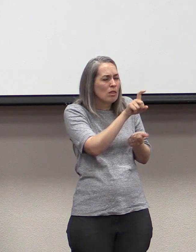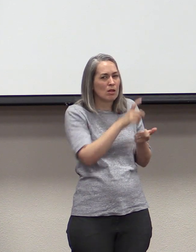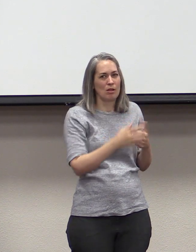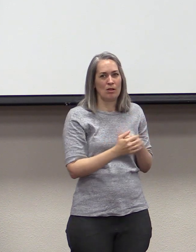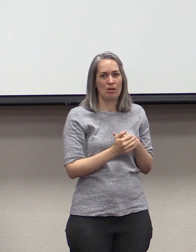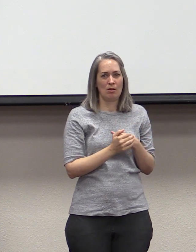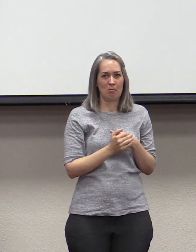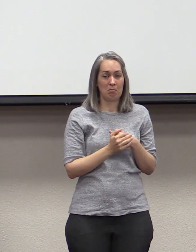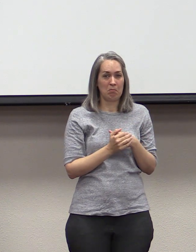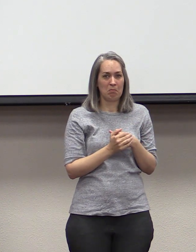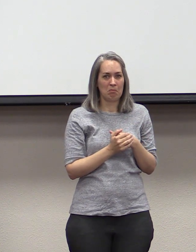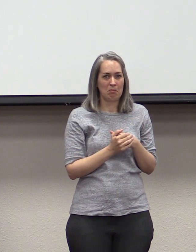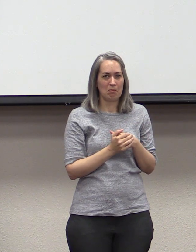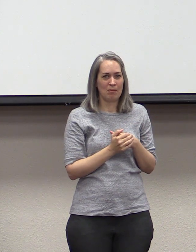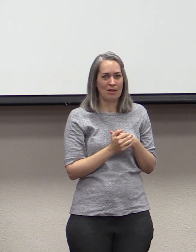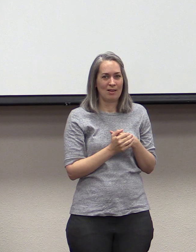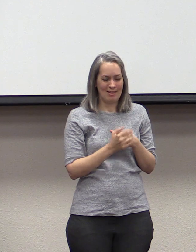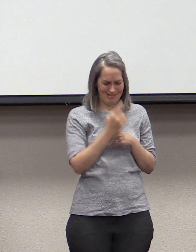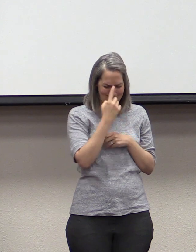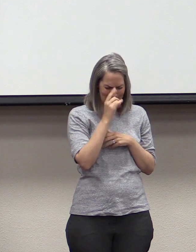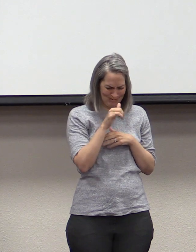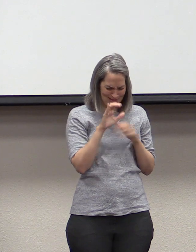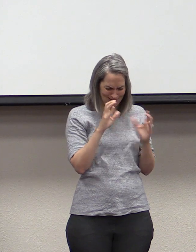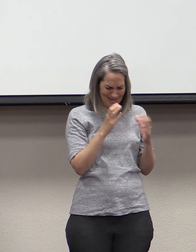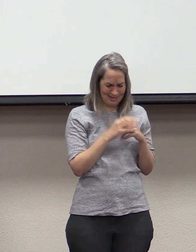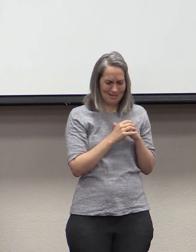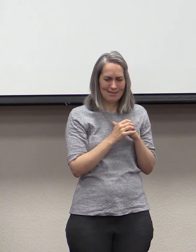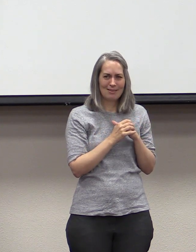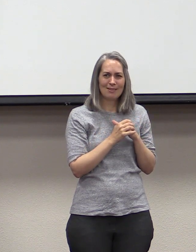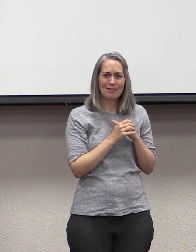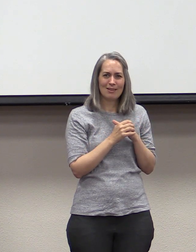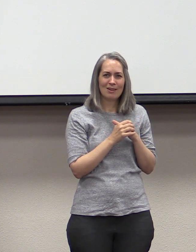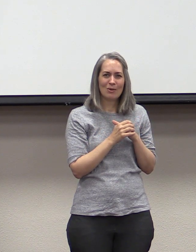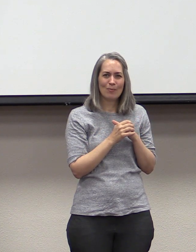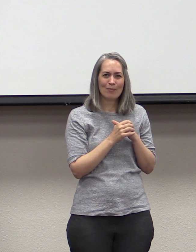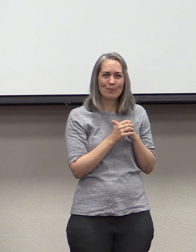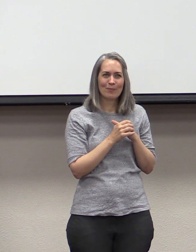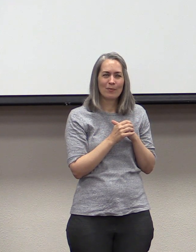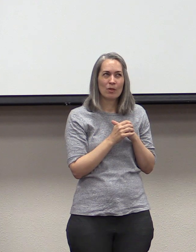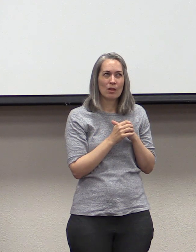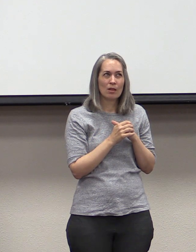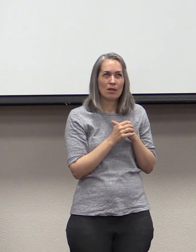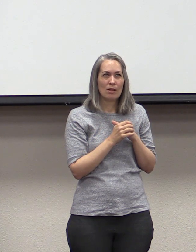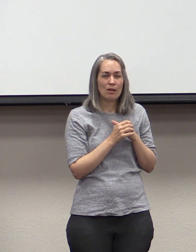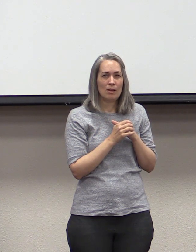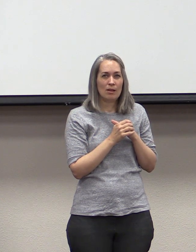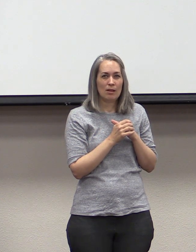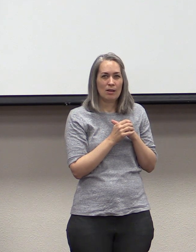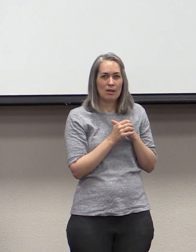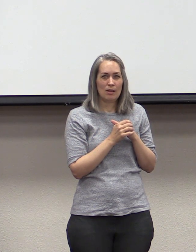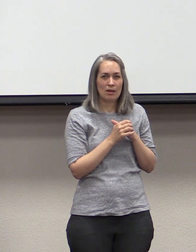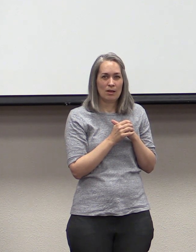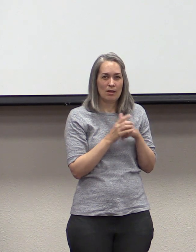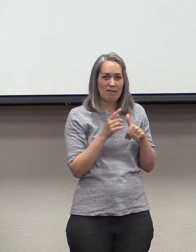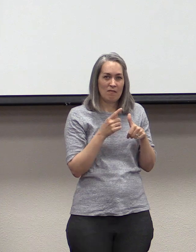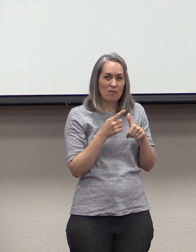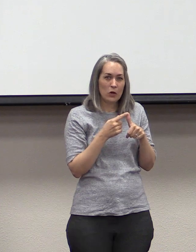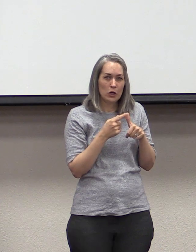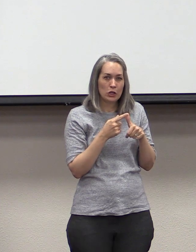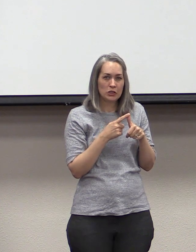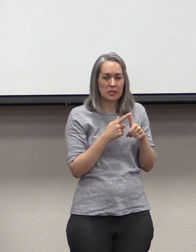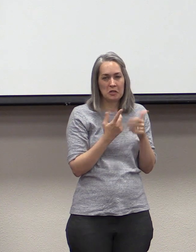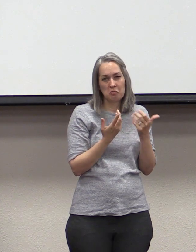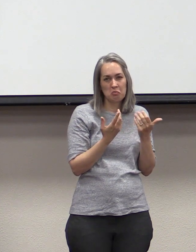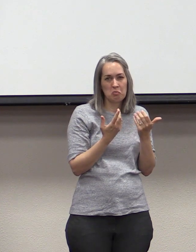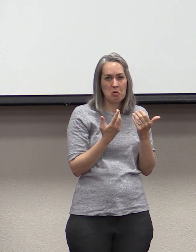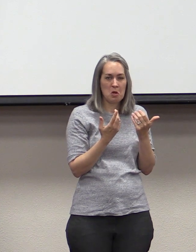And Elena was in that class. And it was At first it was pretty